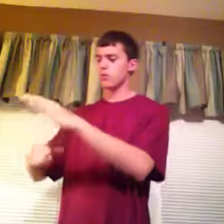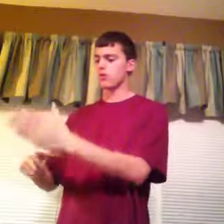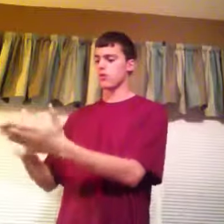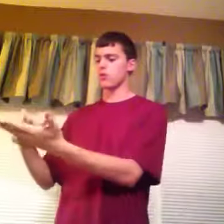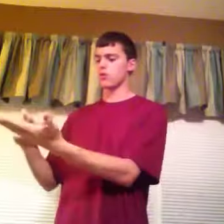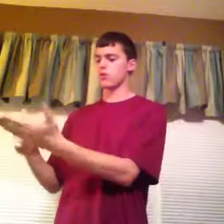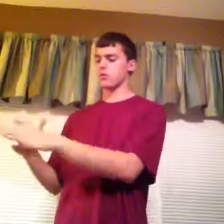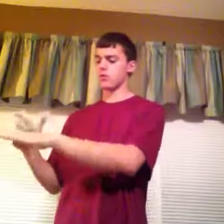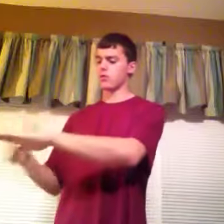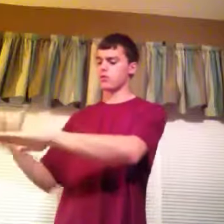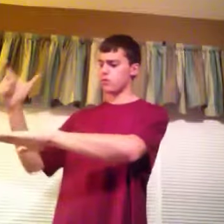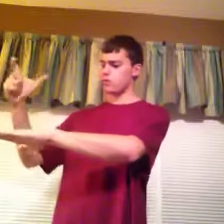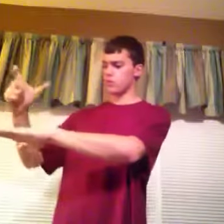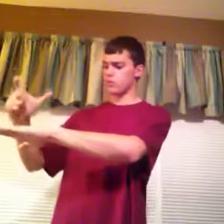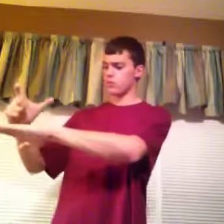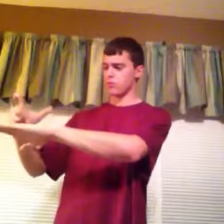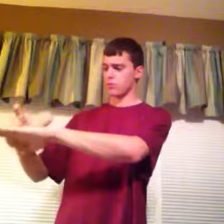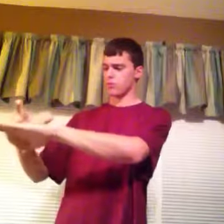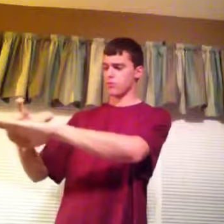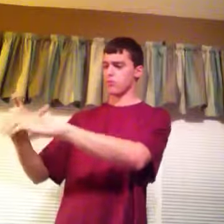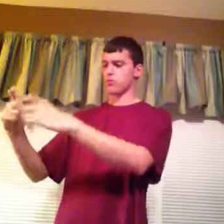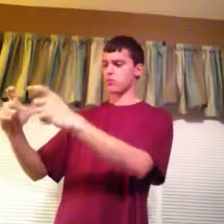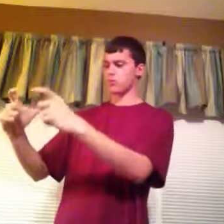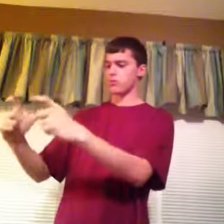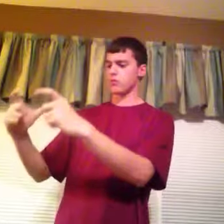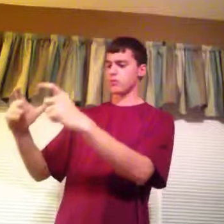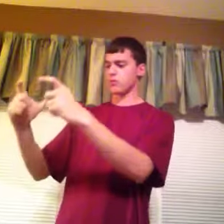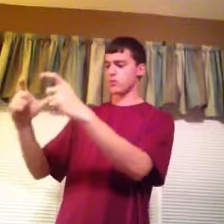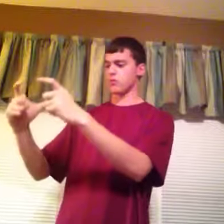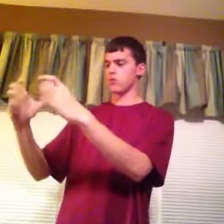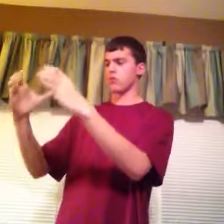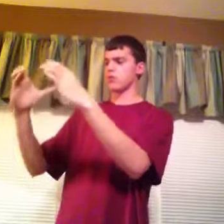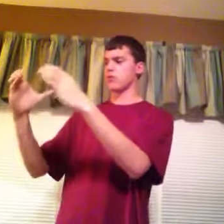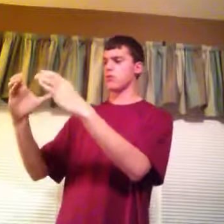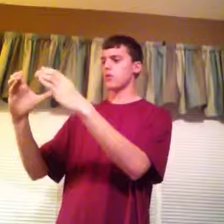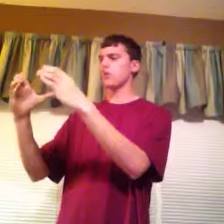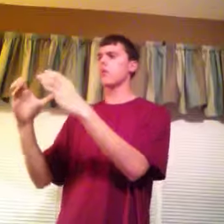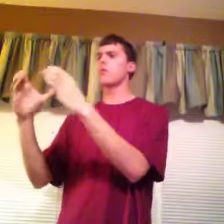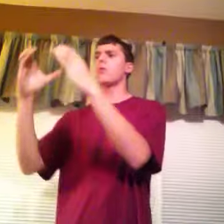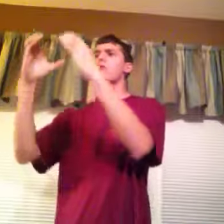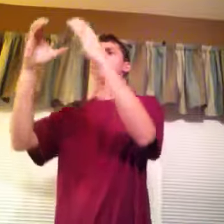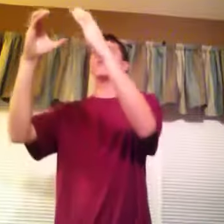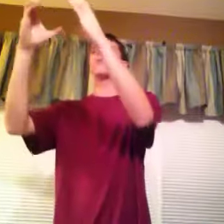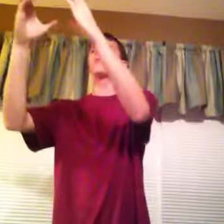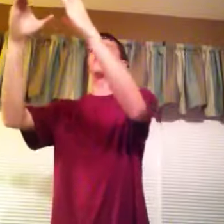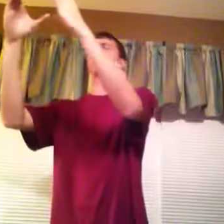oh, no, no, no. So, yeah, that was amazing. I think he's the opposite.